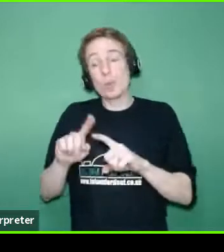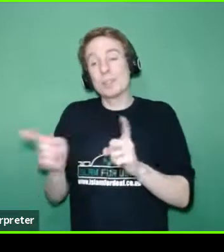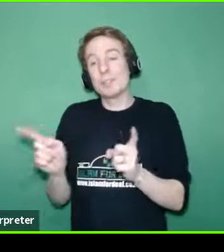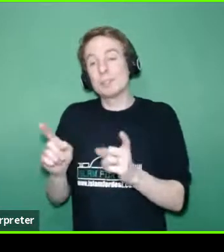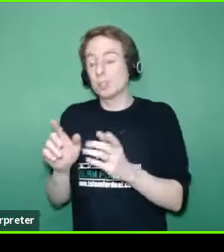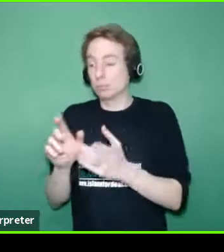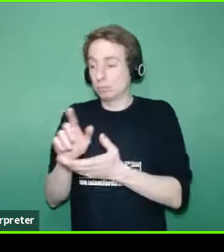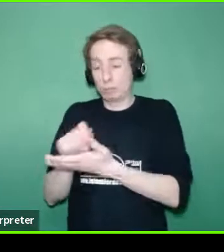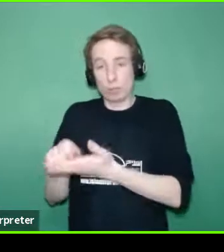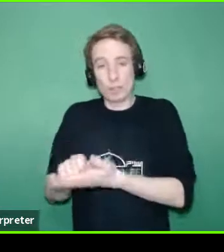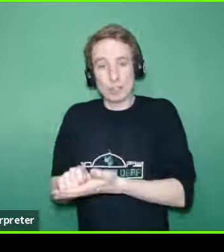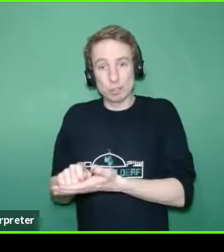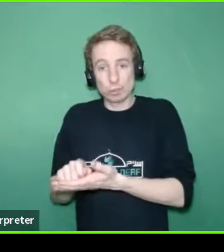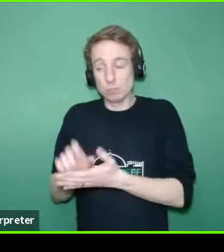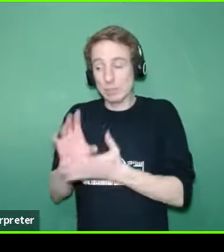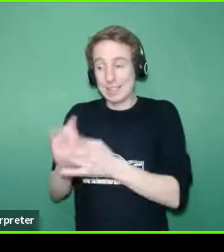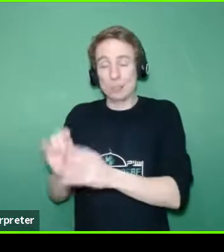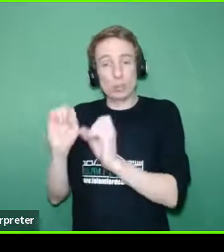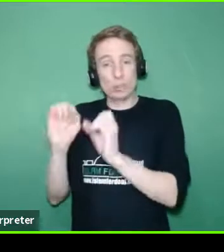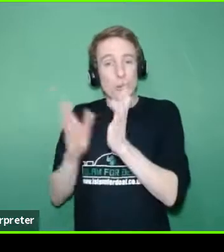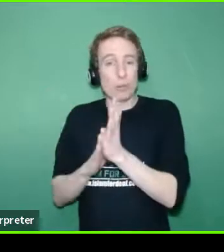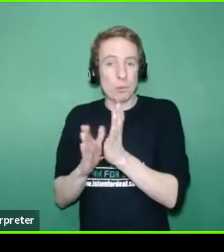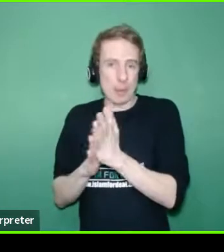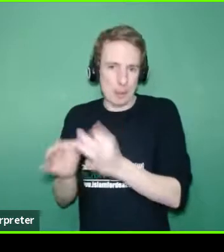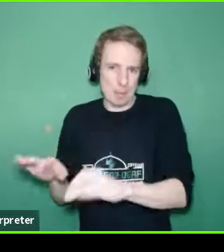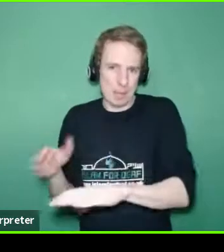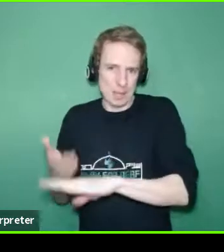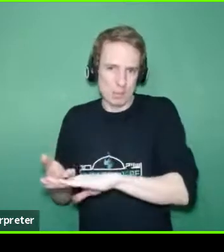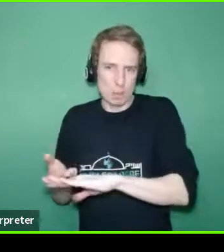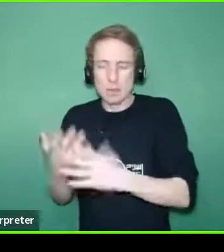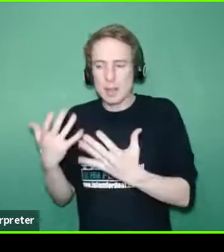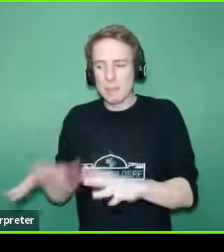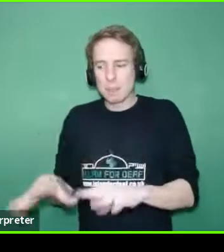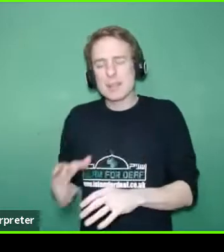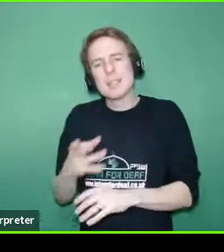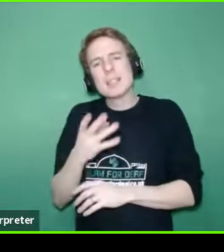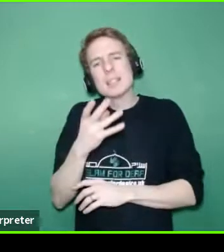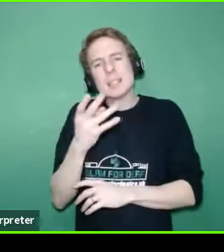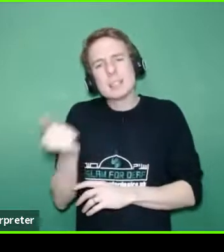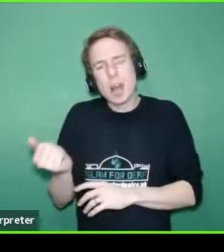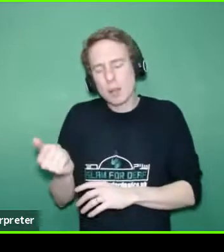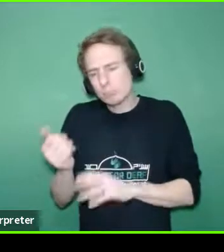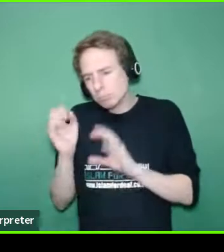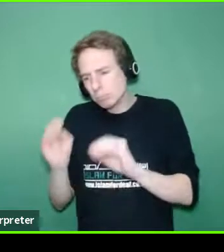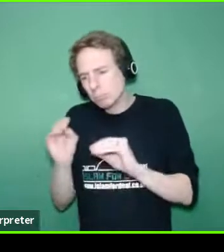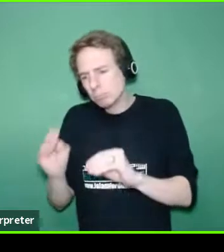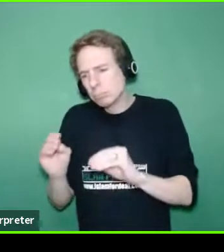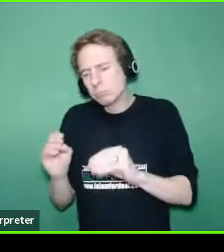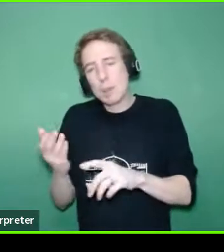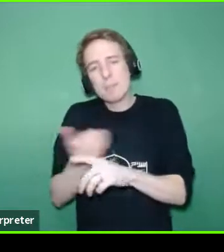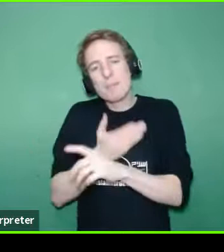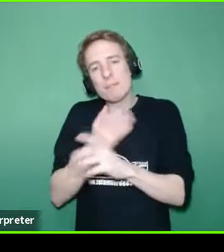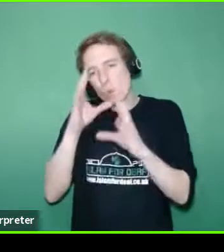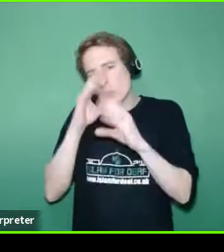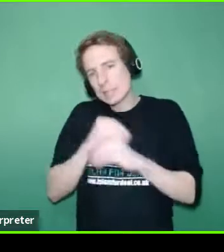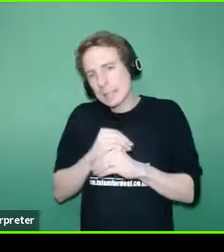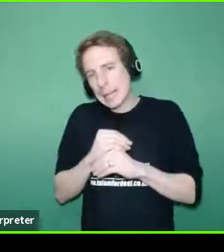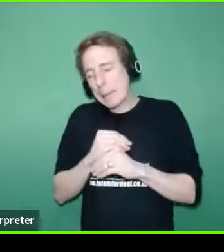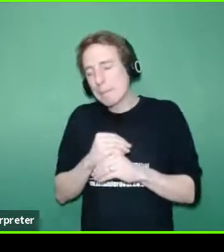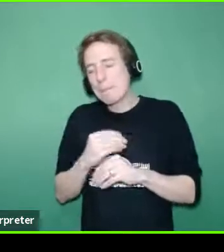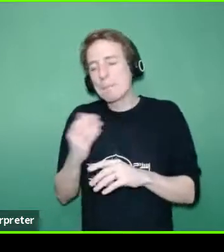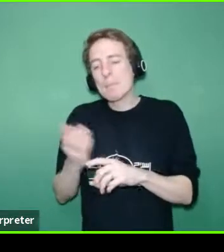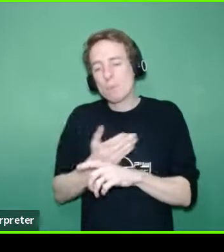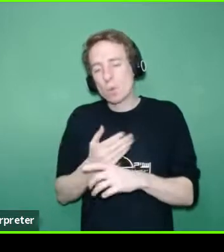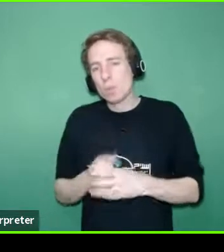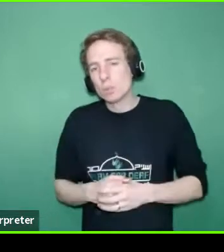him some of the supplications and some of the remembrances before sleeping. And he taught him to say,